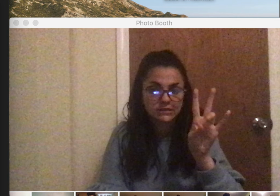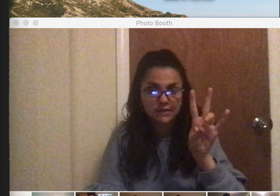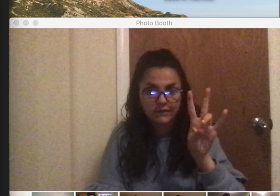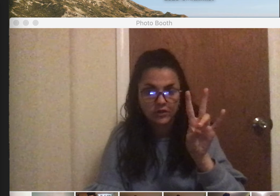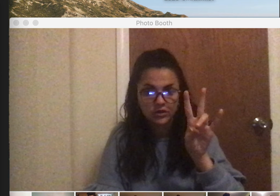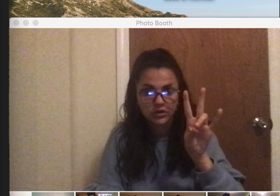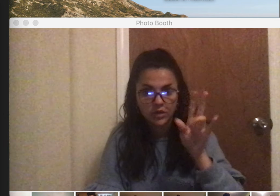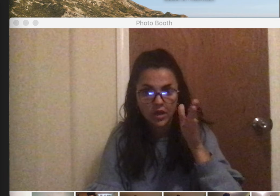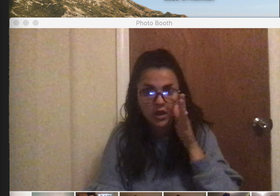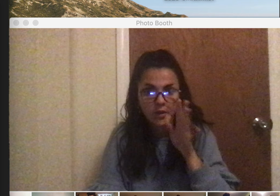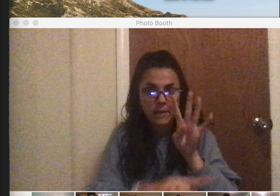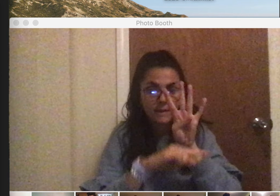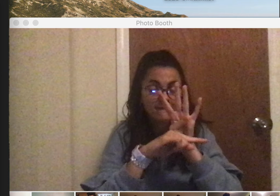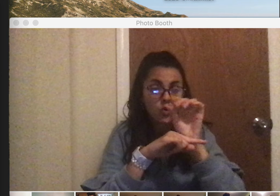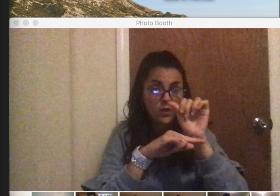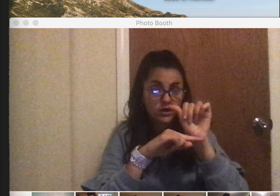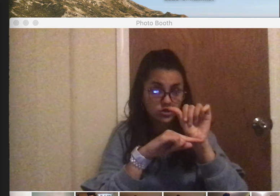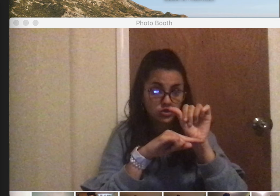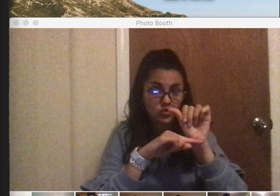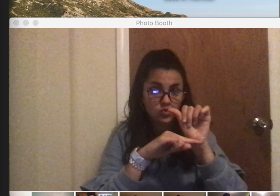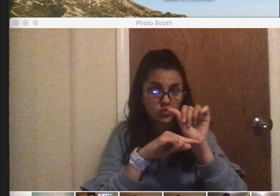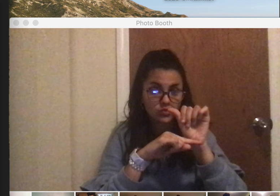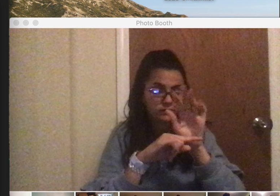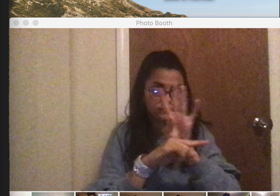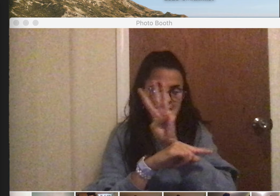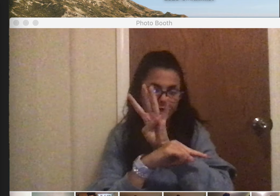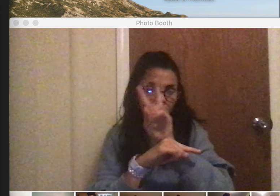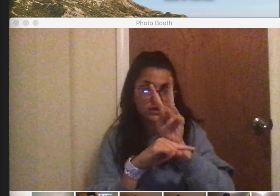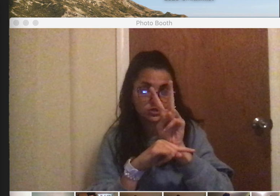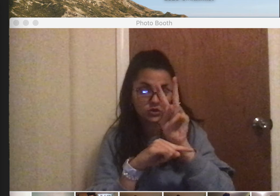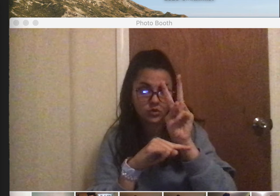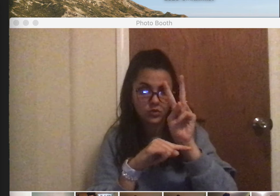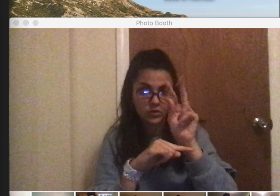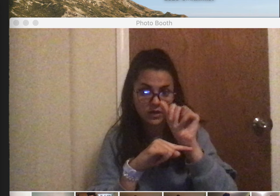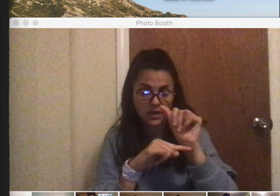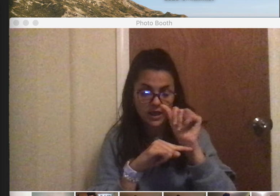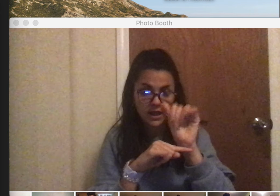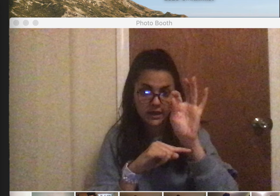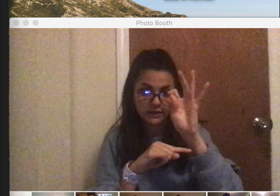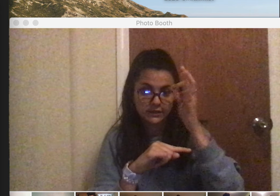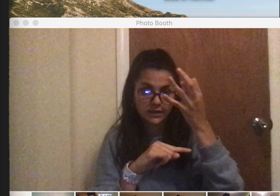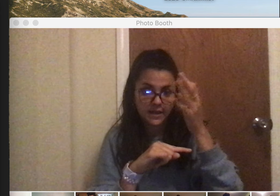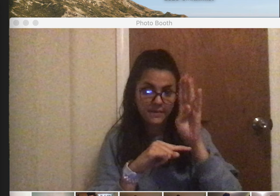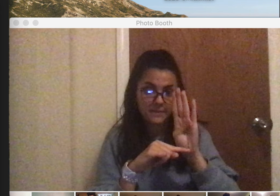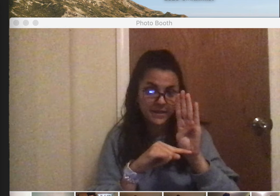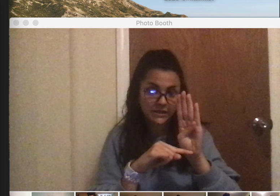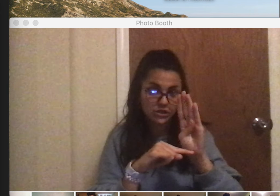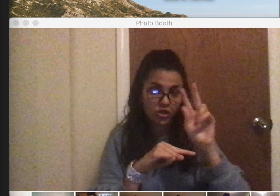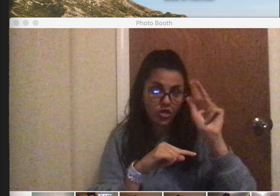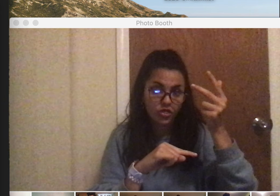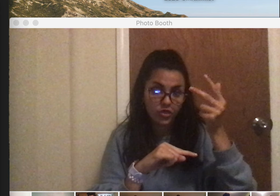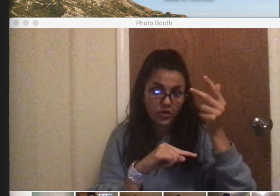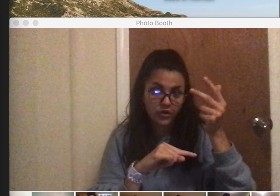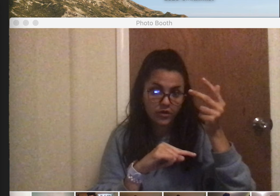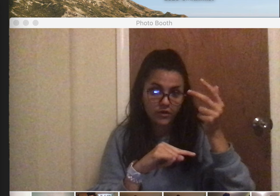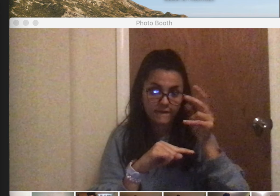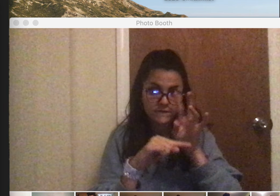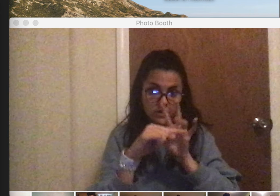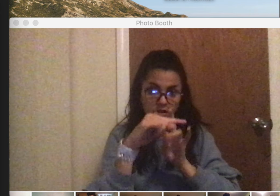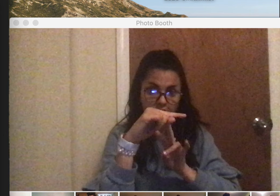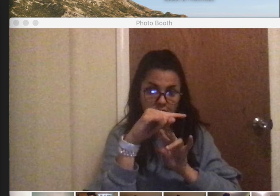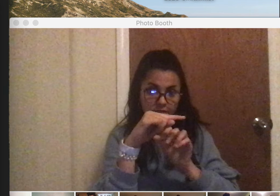so 42a to the 9th, b to the 3rd, over 7a